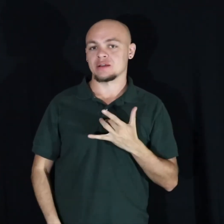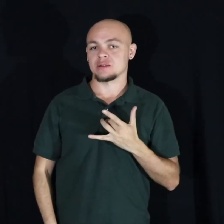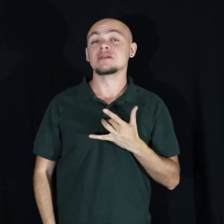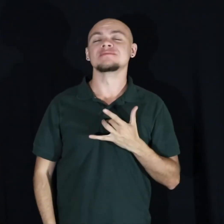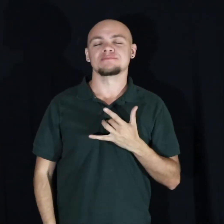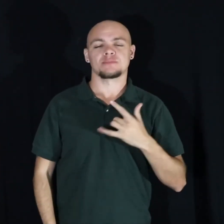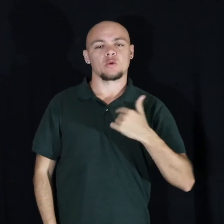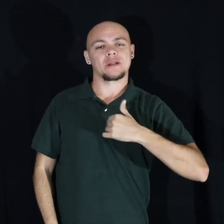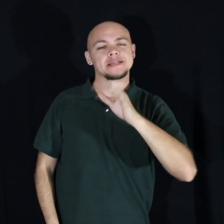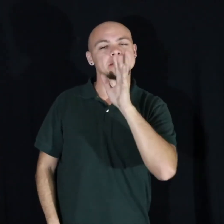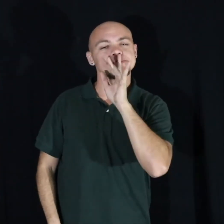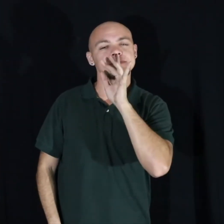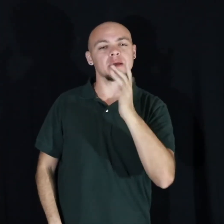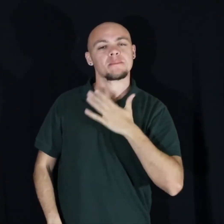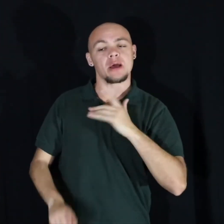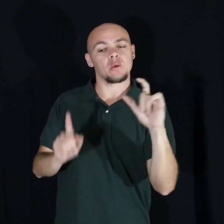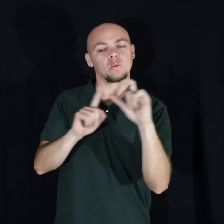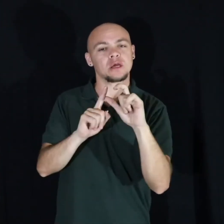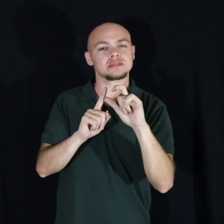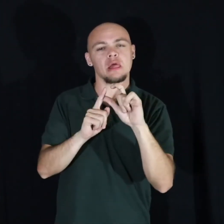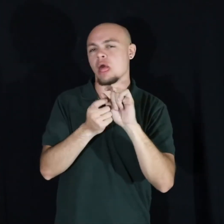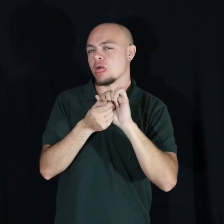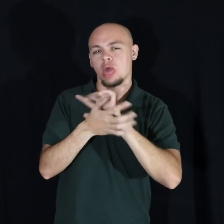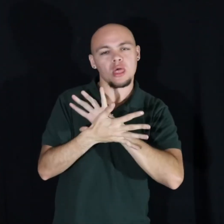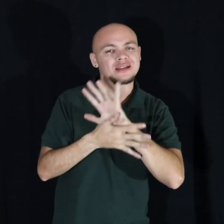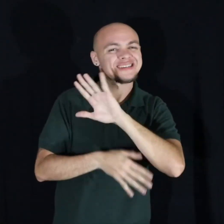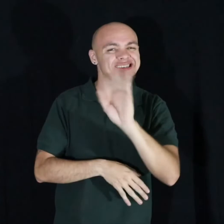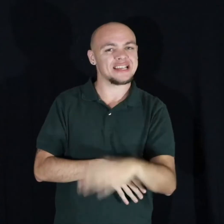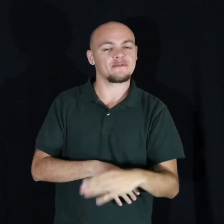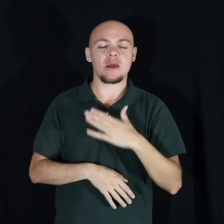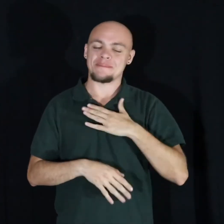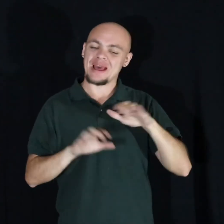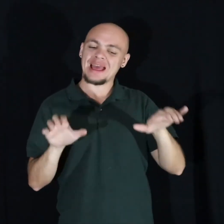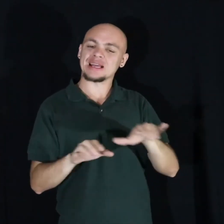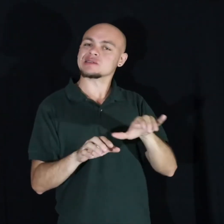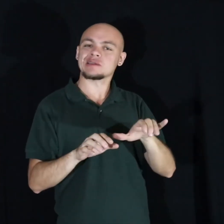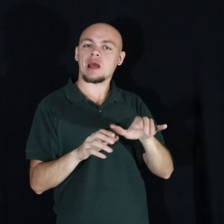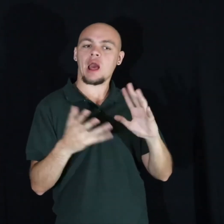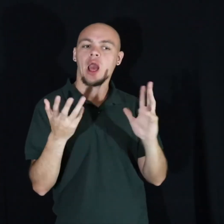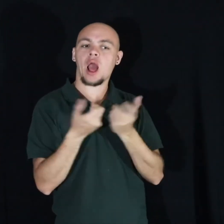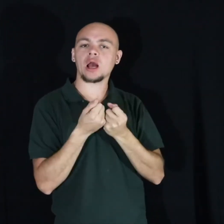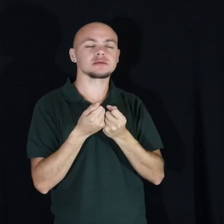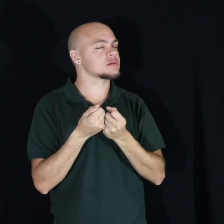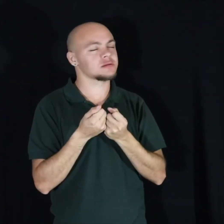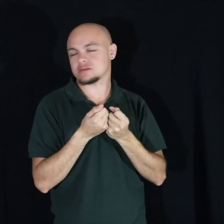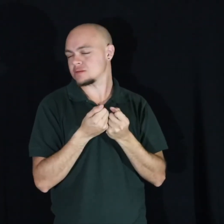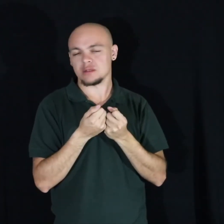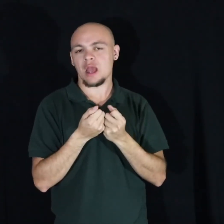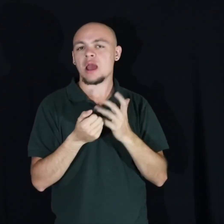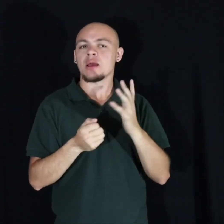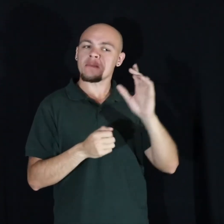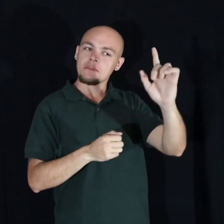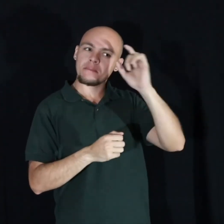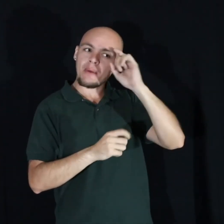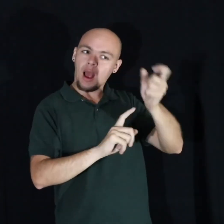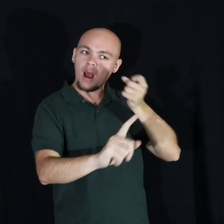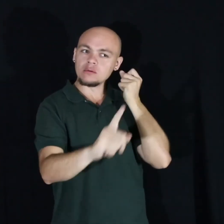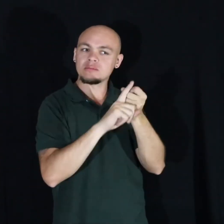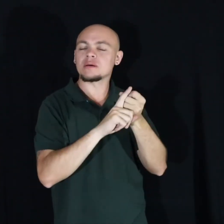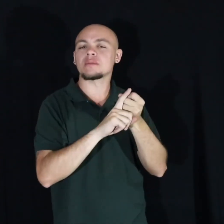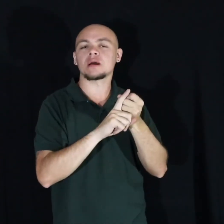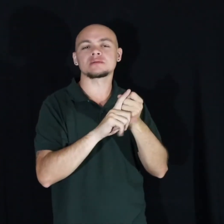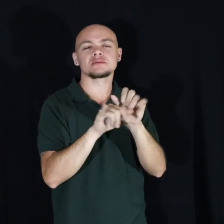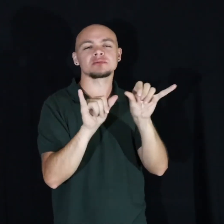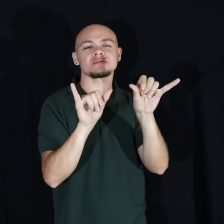speak, my words are never slurred. My actions never accidental. And my impact on the mind forever